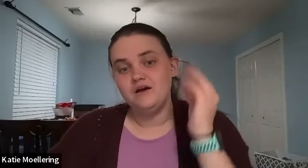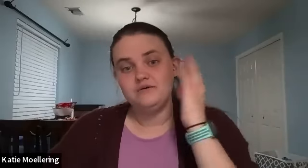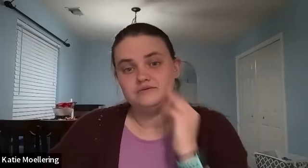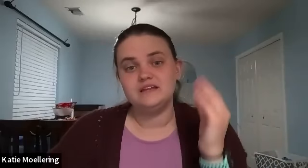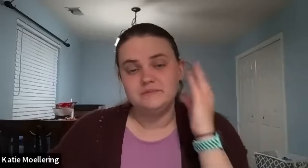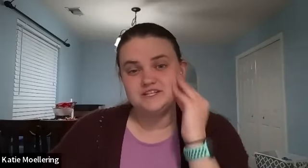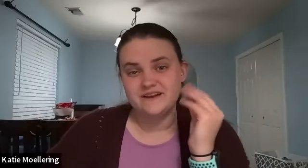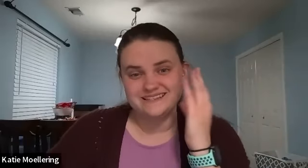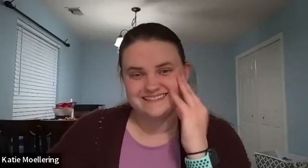oh, like peach fuzz.